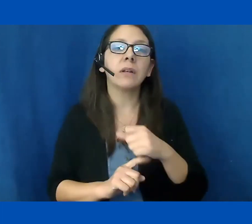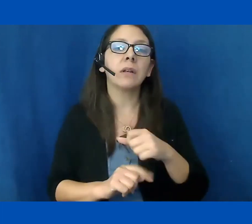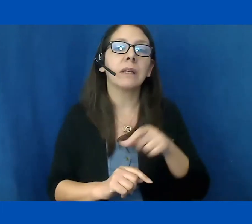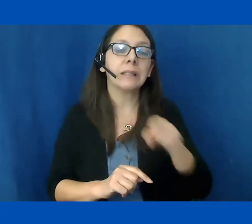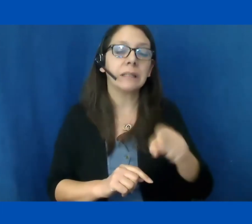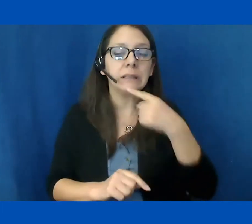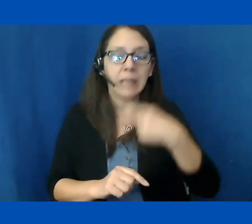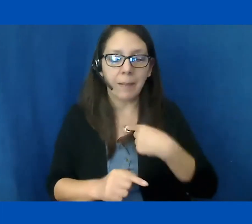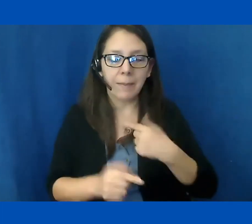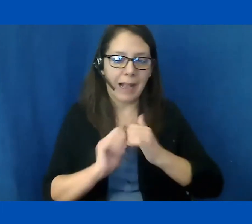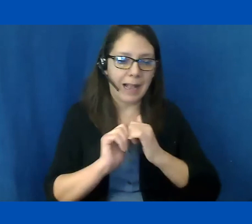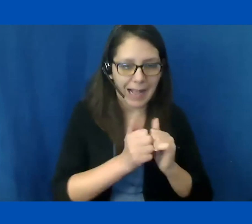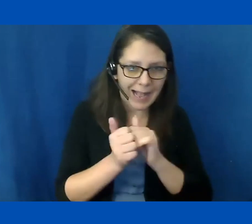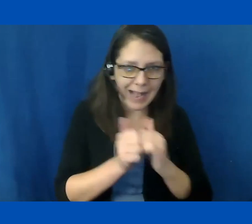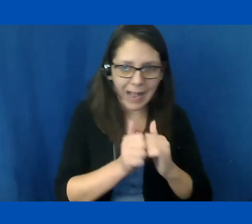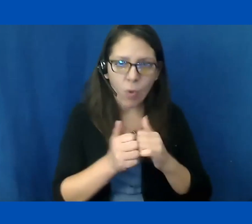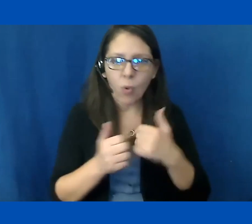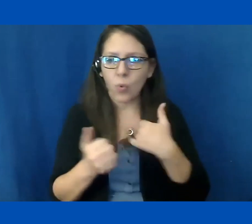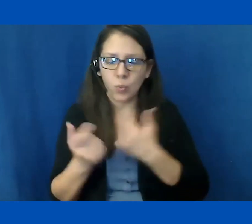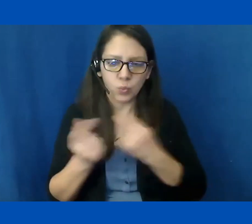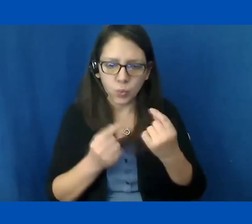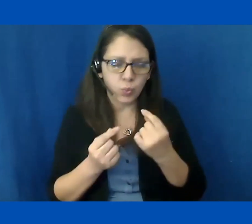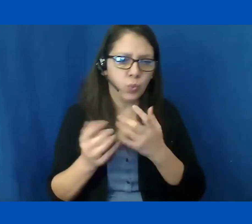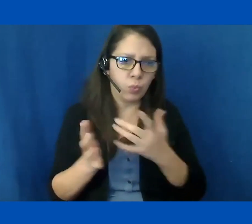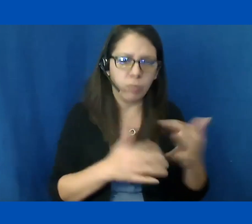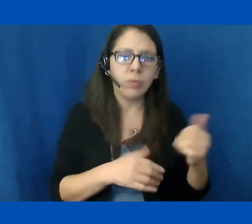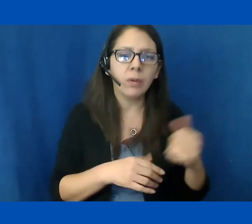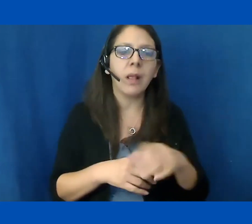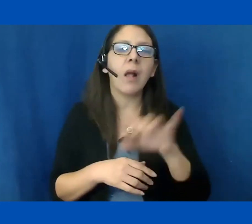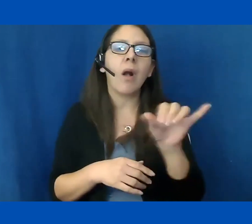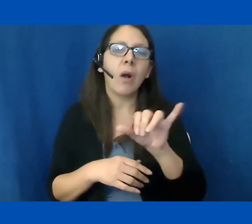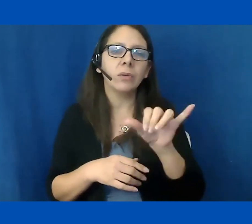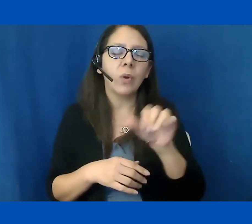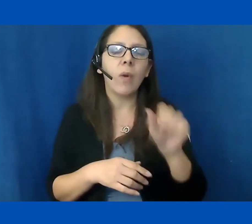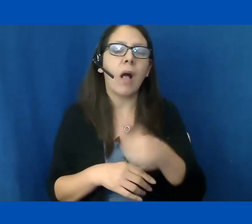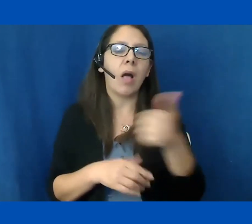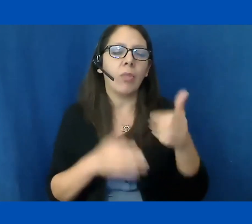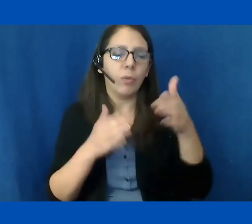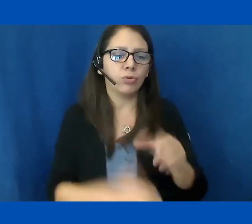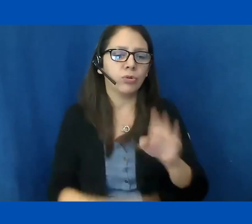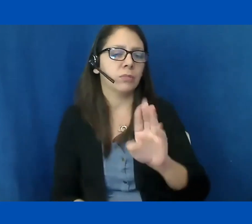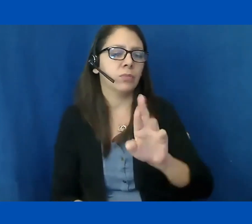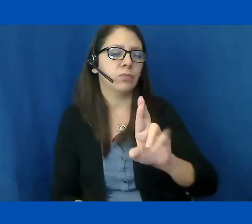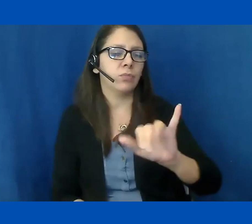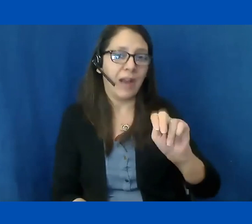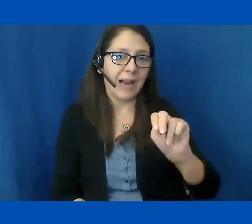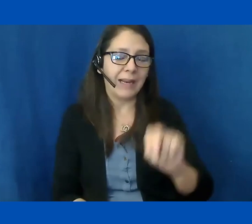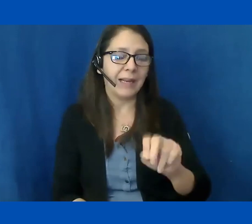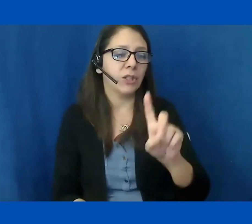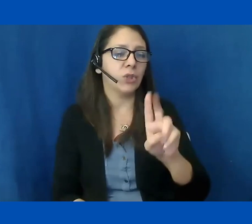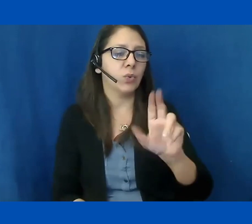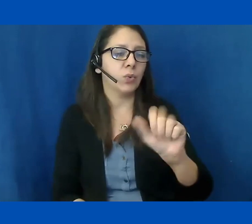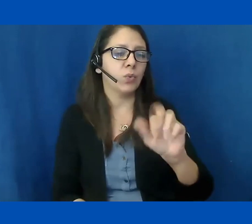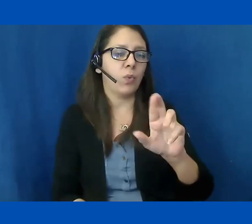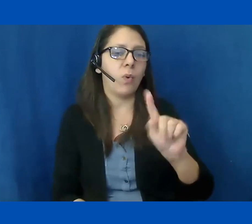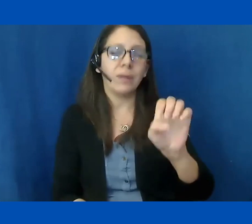work things out. Also, another role model for me was Brian Duarte. Awesome dude, really talented. He's a PhD student,